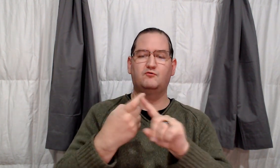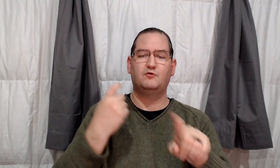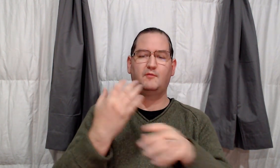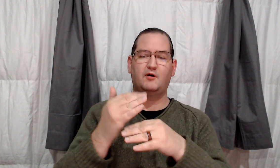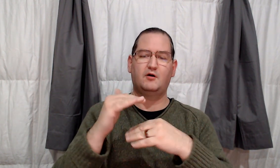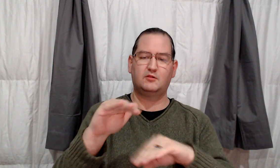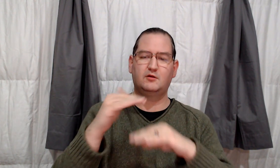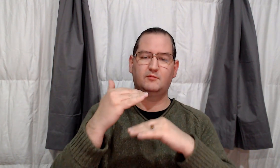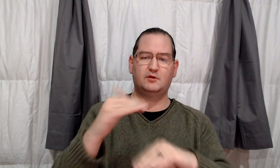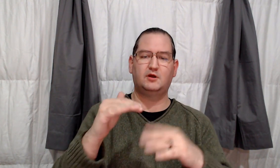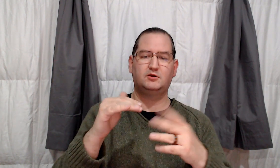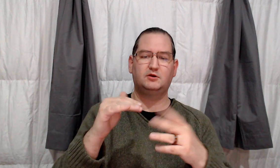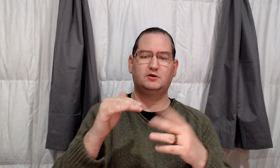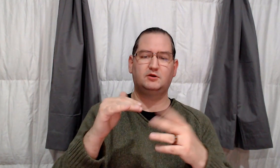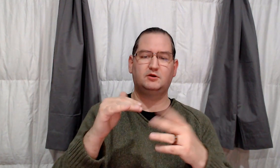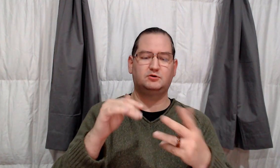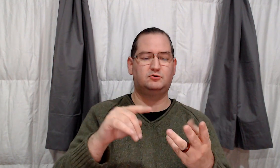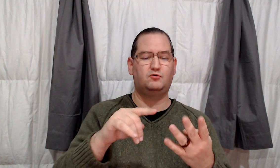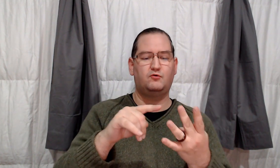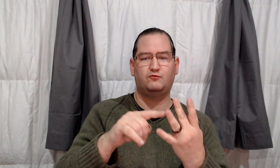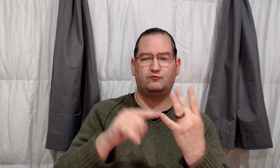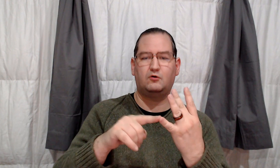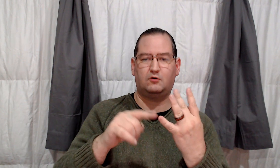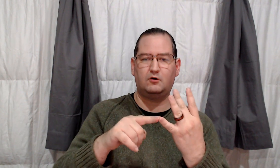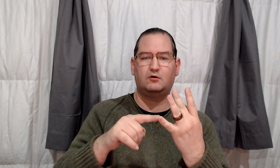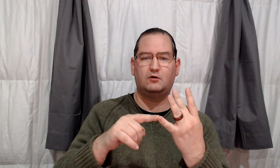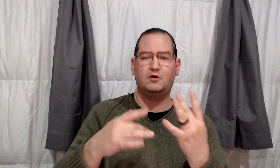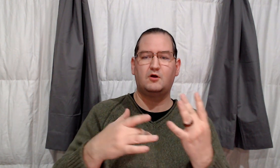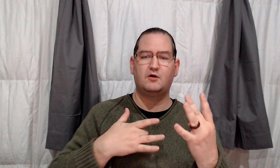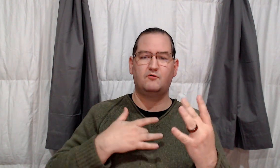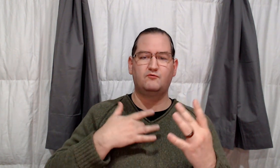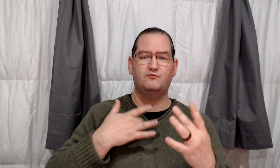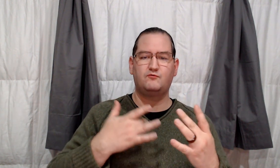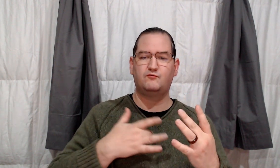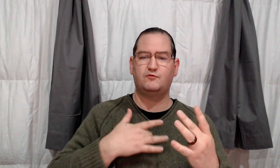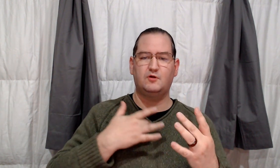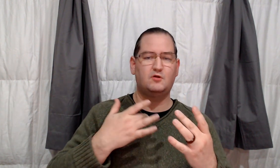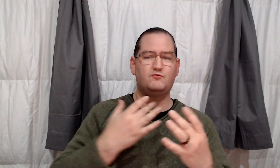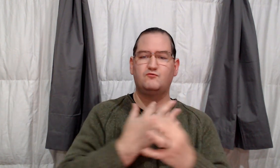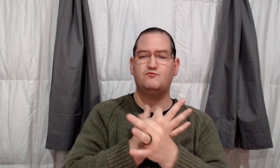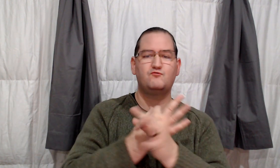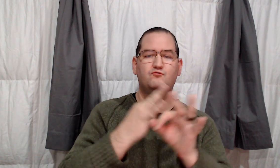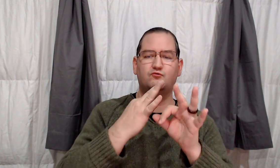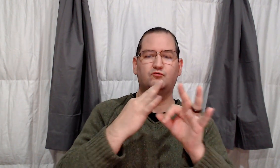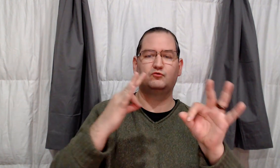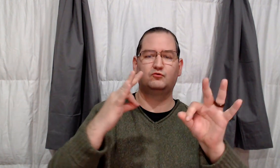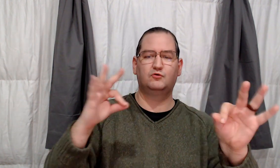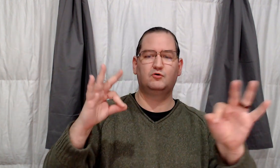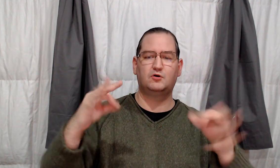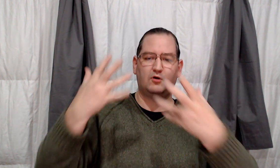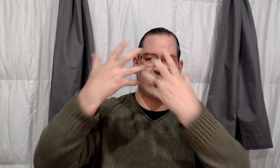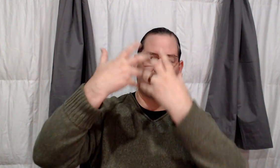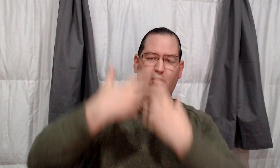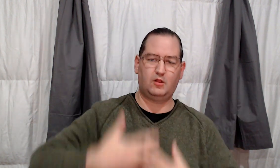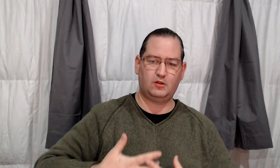that energy and freedom through every cell, every fibre of your body. 5, feeling incredibly alive